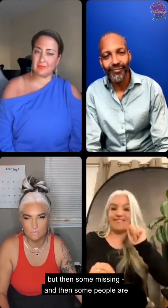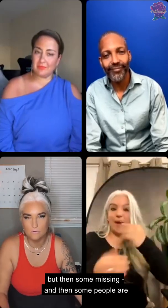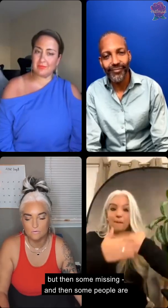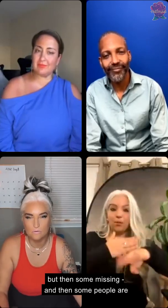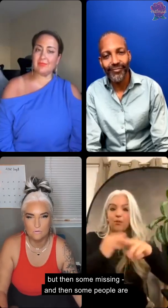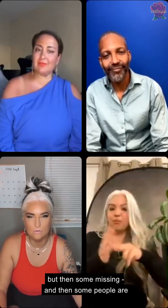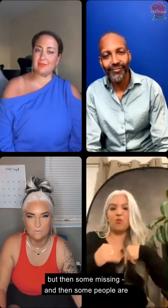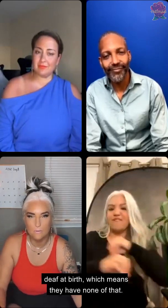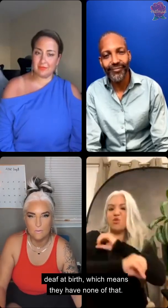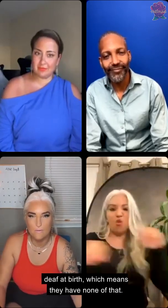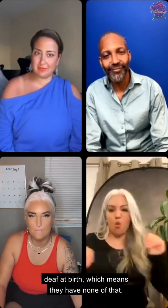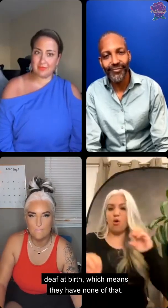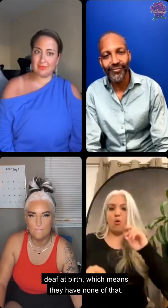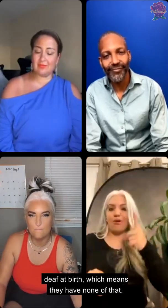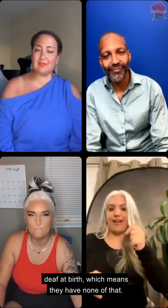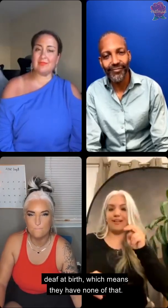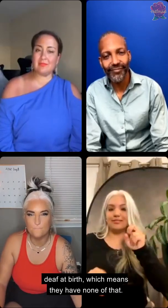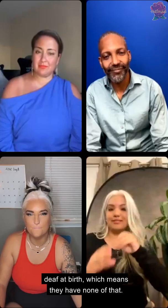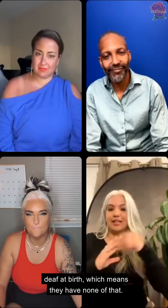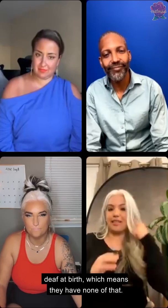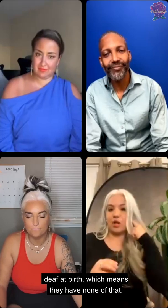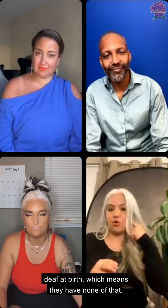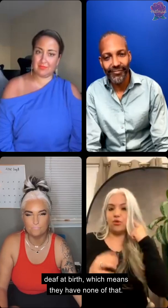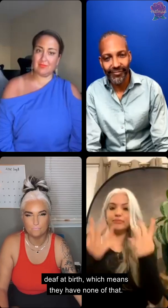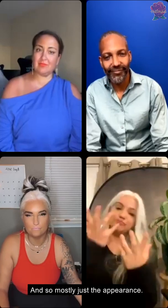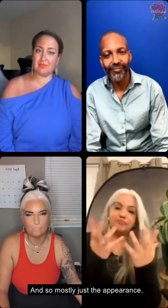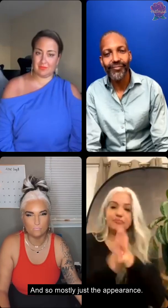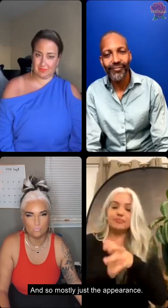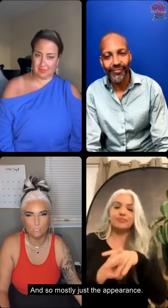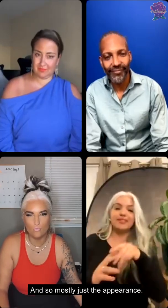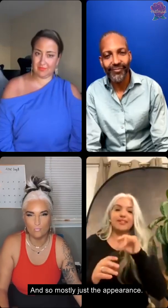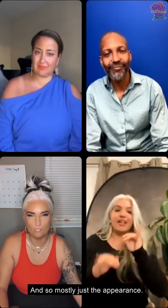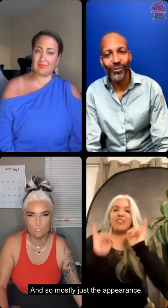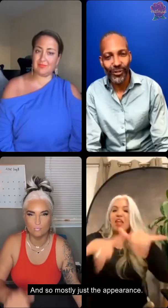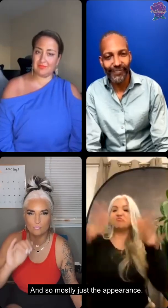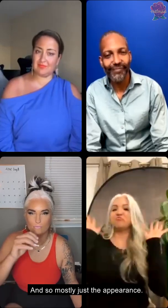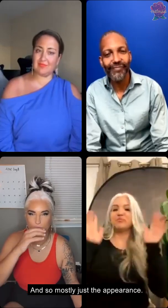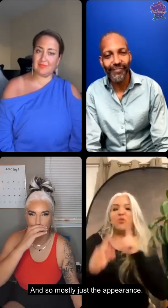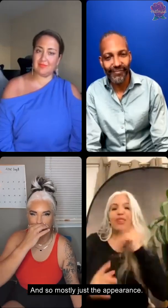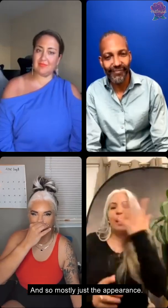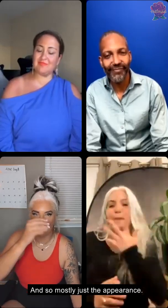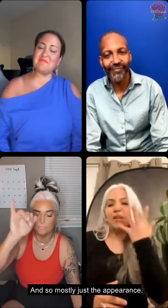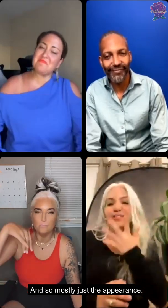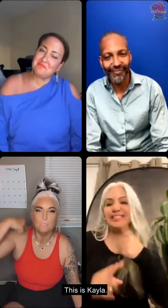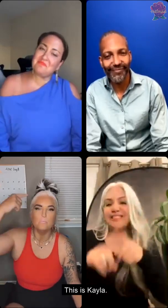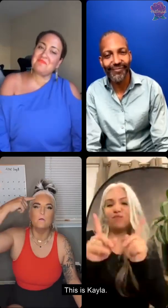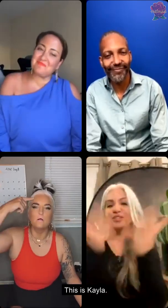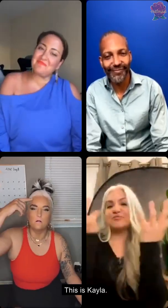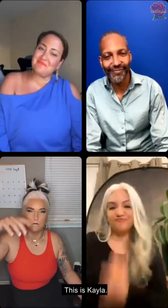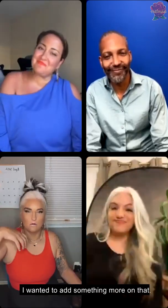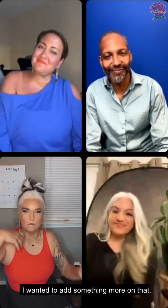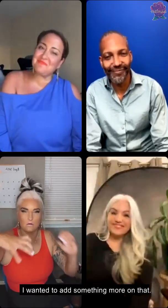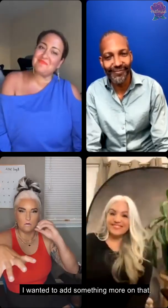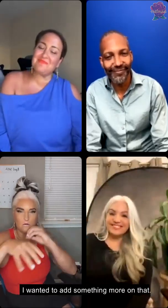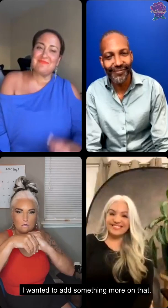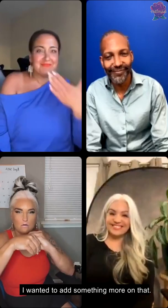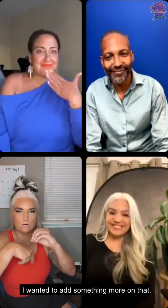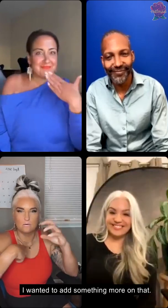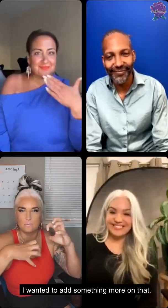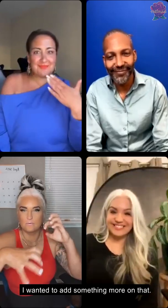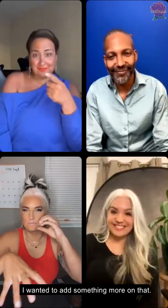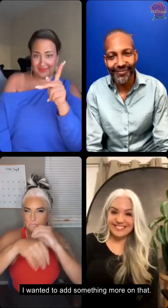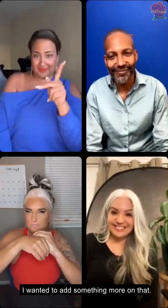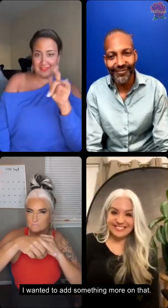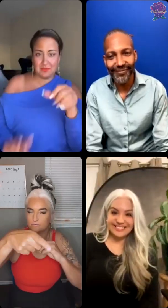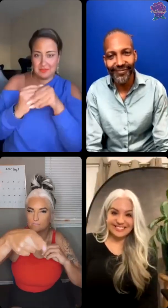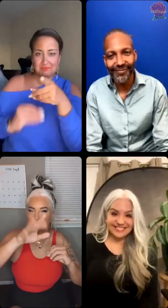then some people are deaf at birth, which means they have none of that organ. So mostly just the appearance. This is Kayla. I